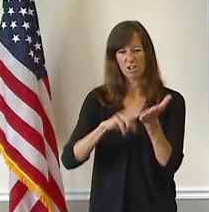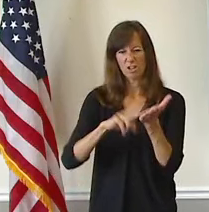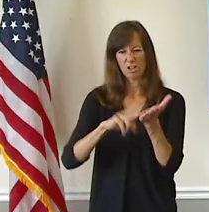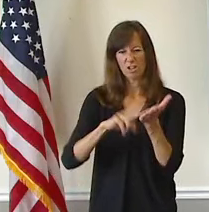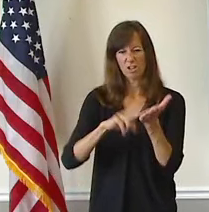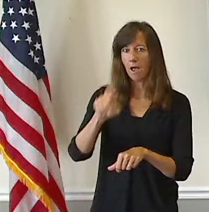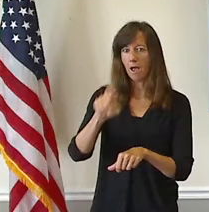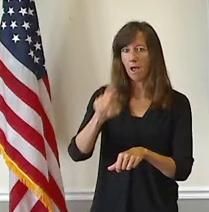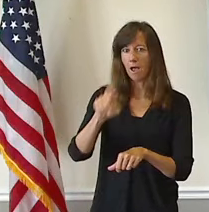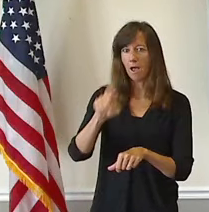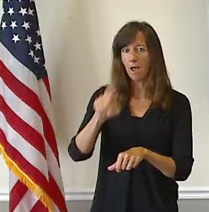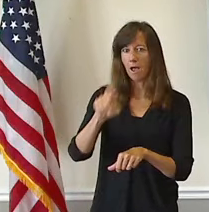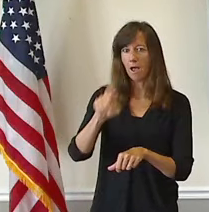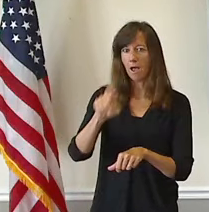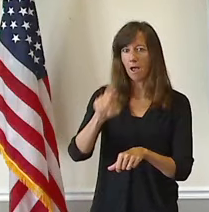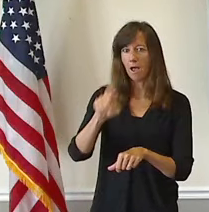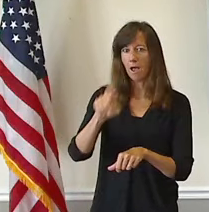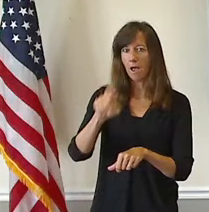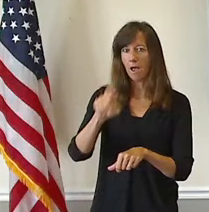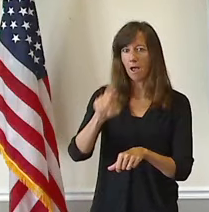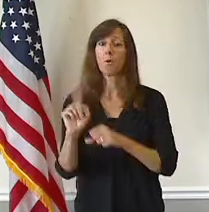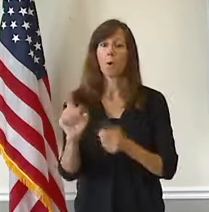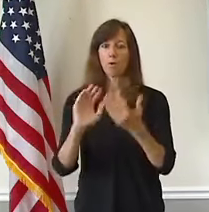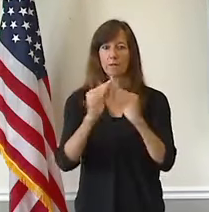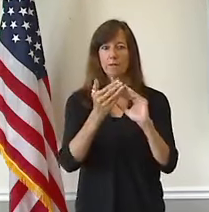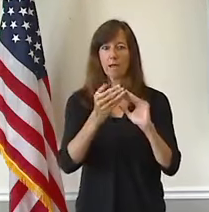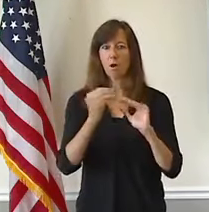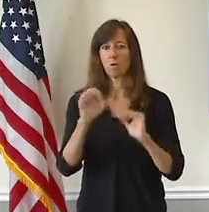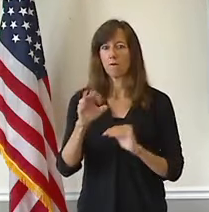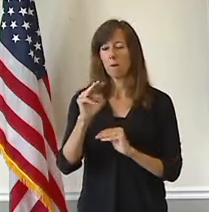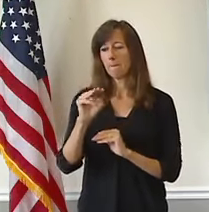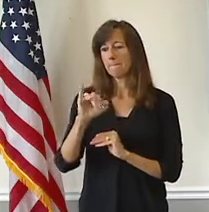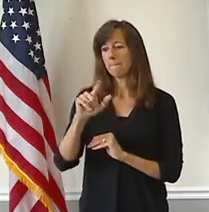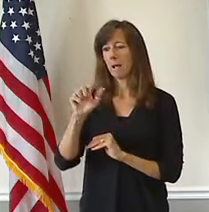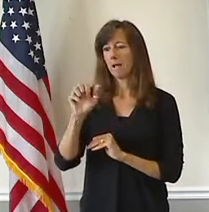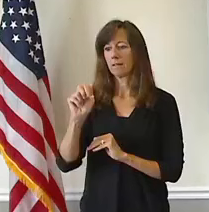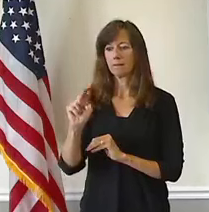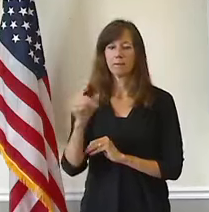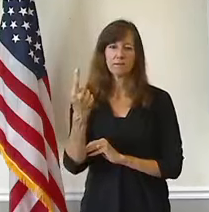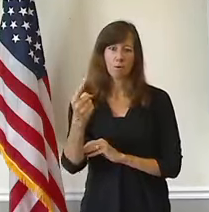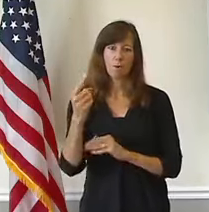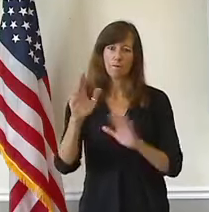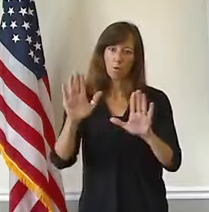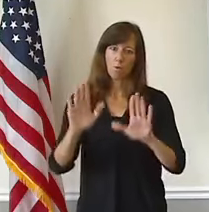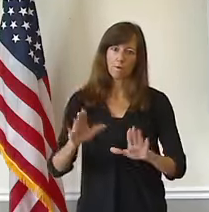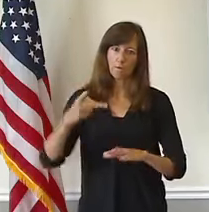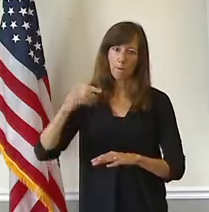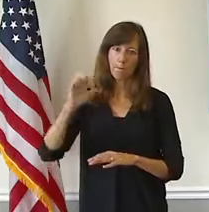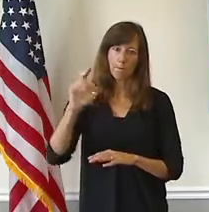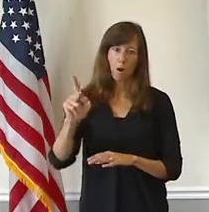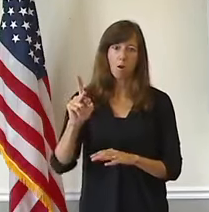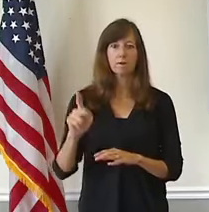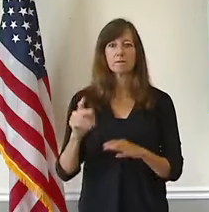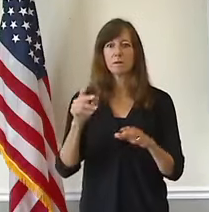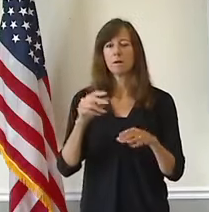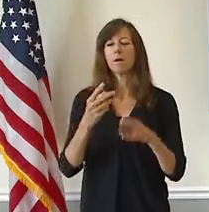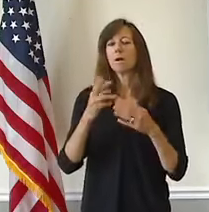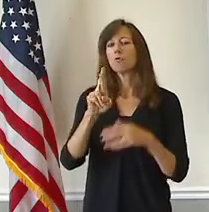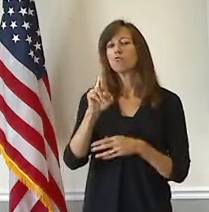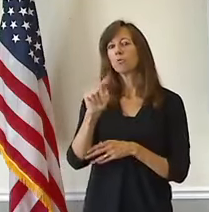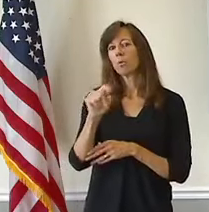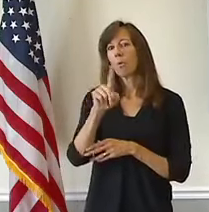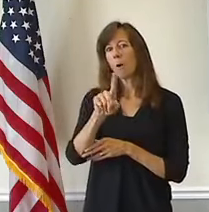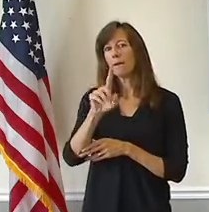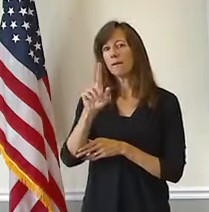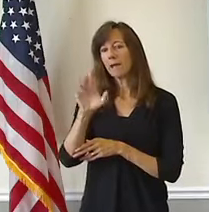in the town of Milan, one of our great parks. It's on Route 199 in the town of Milan. Secret Life of Pets